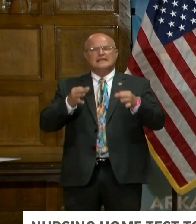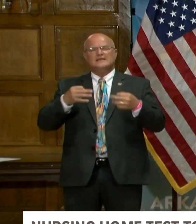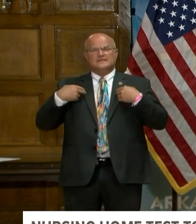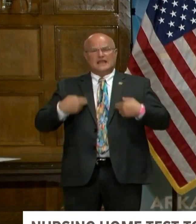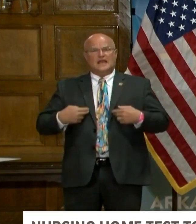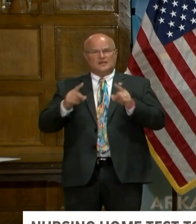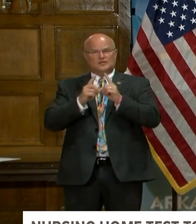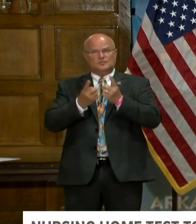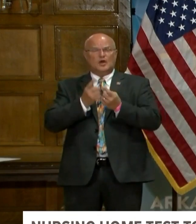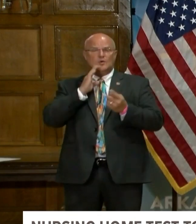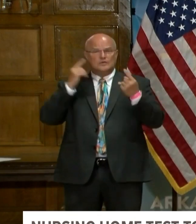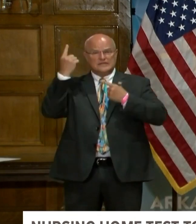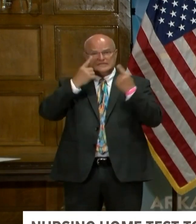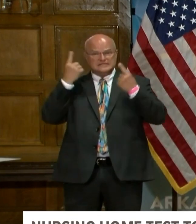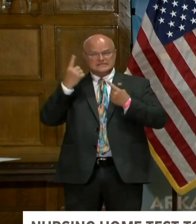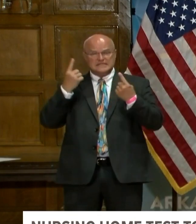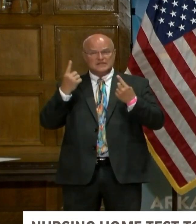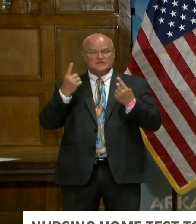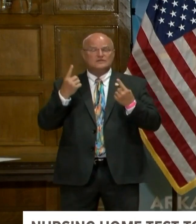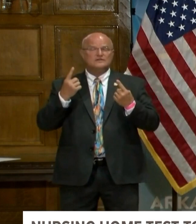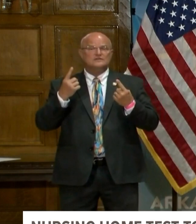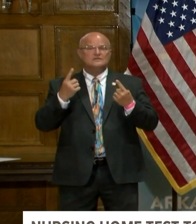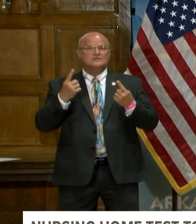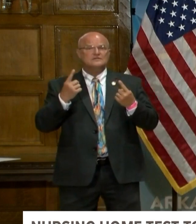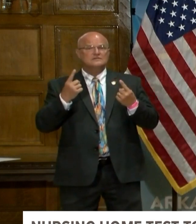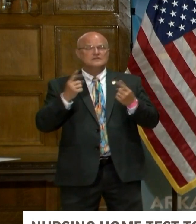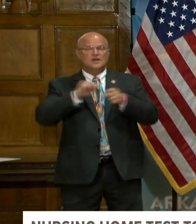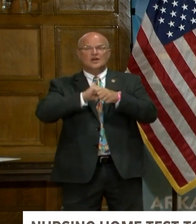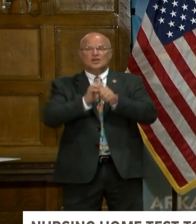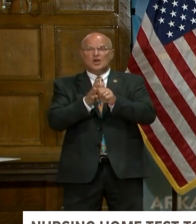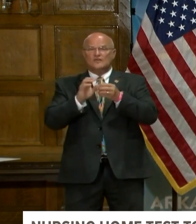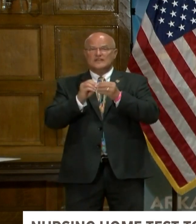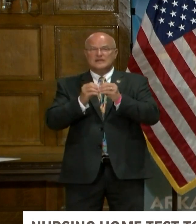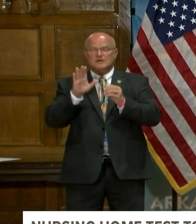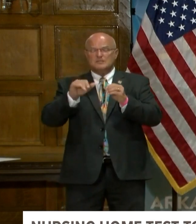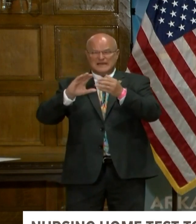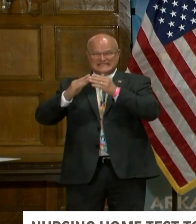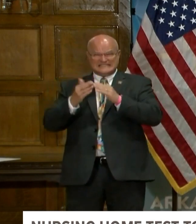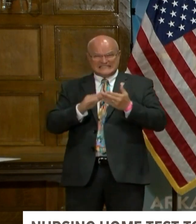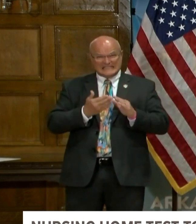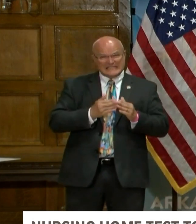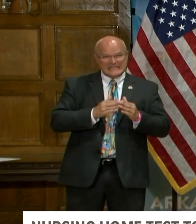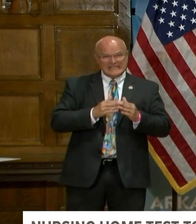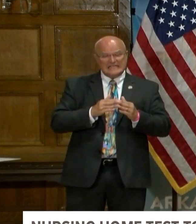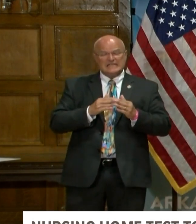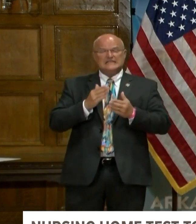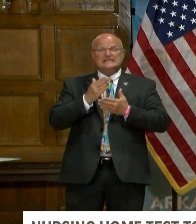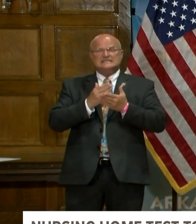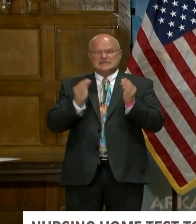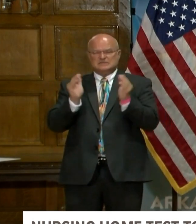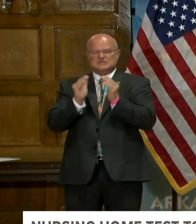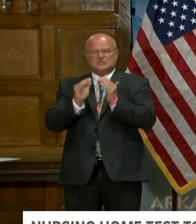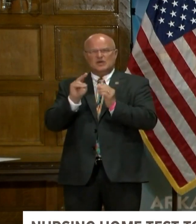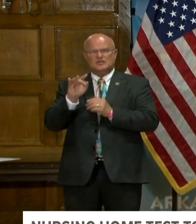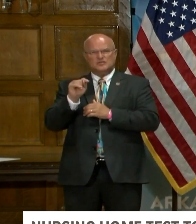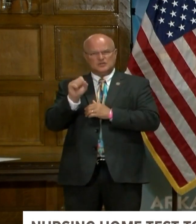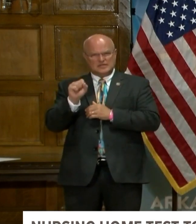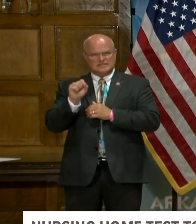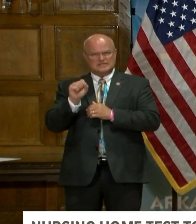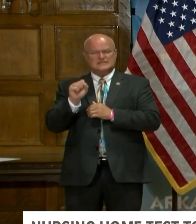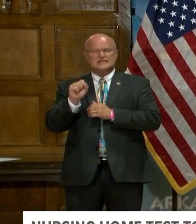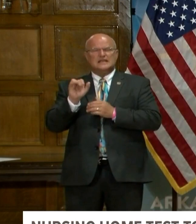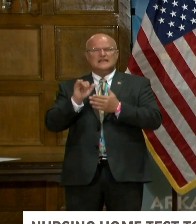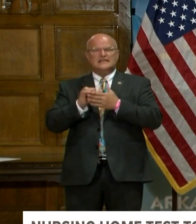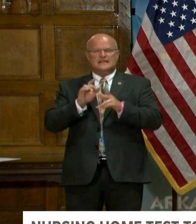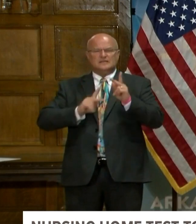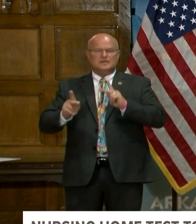health department would consider at all releasing COVID numbers by city. Some smaller municipalities are concerned